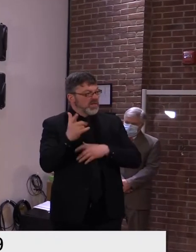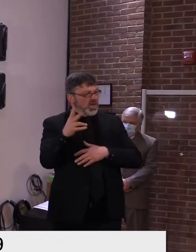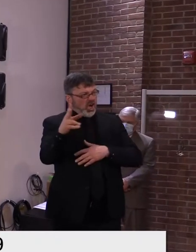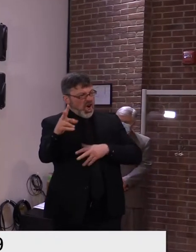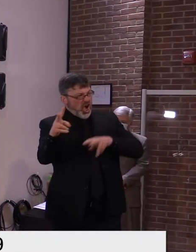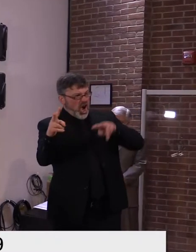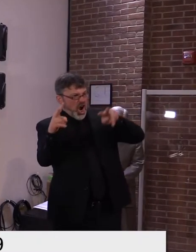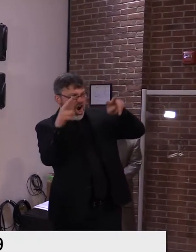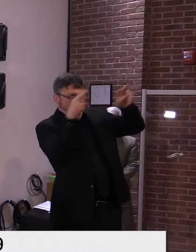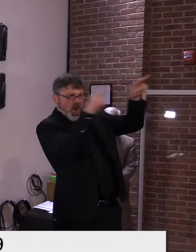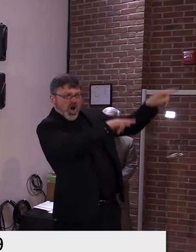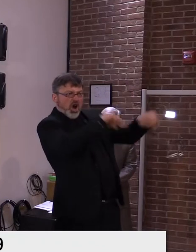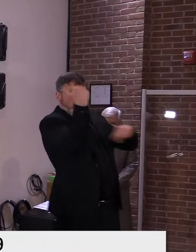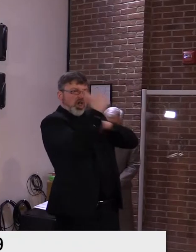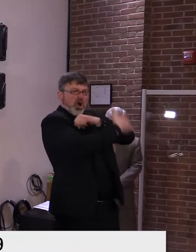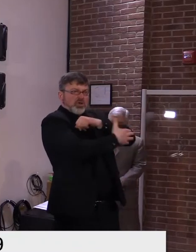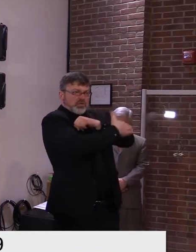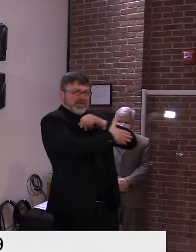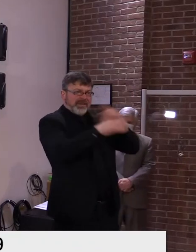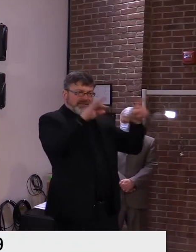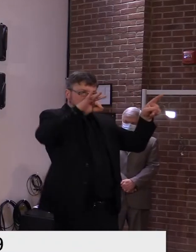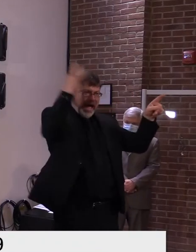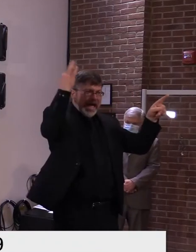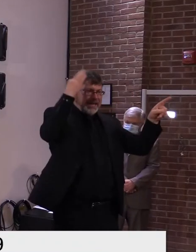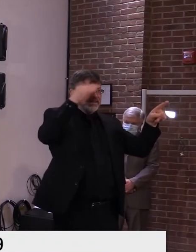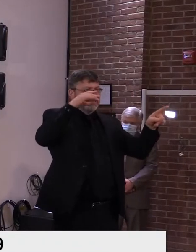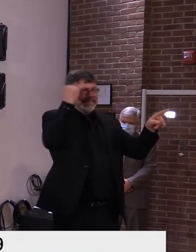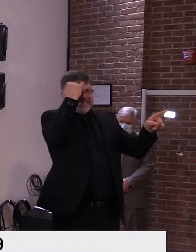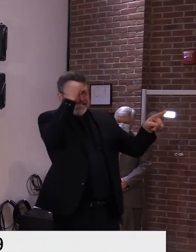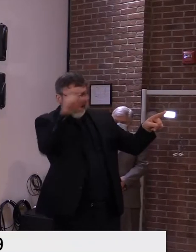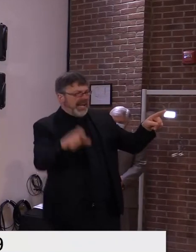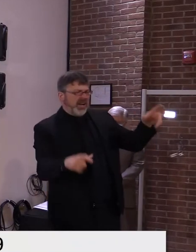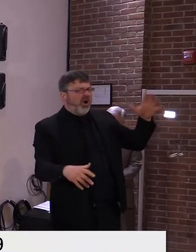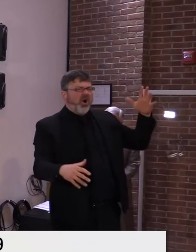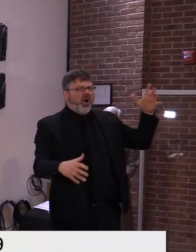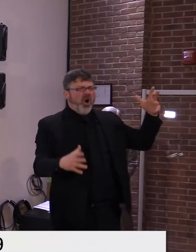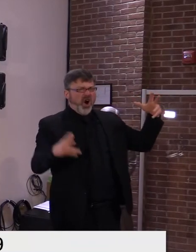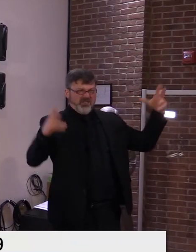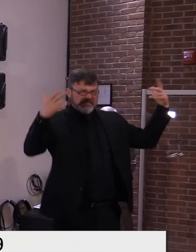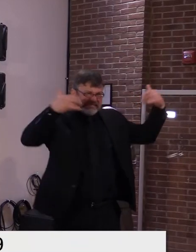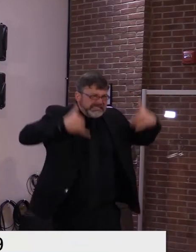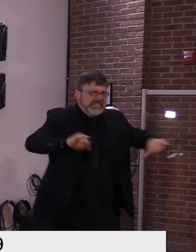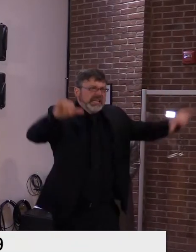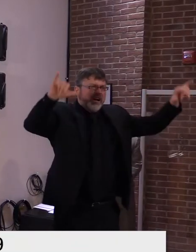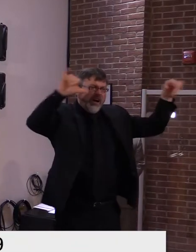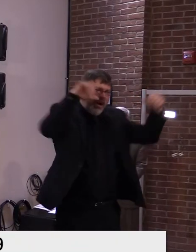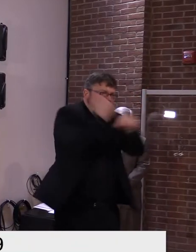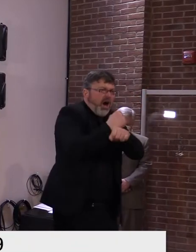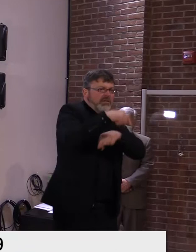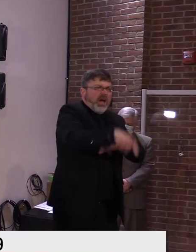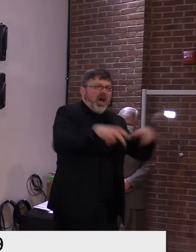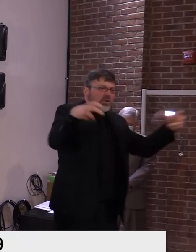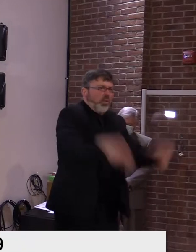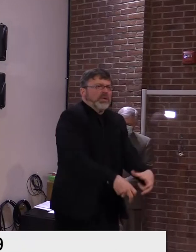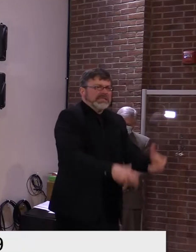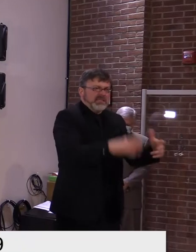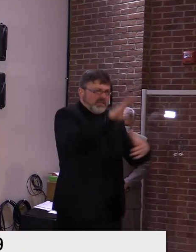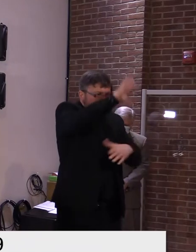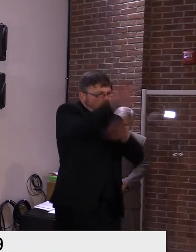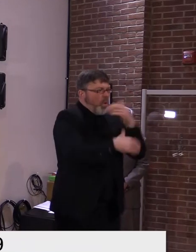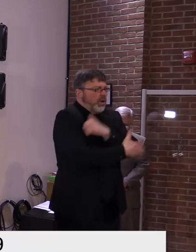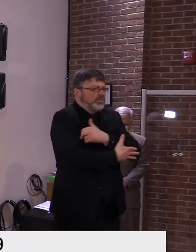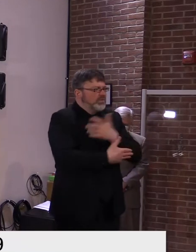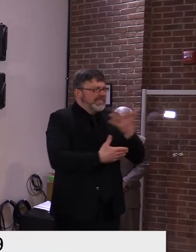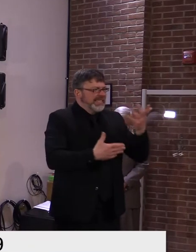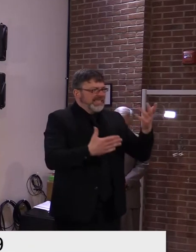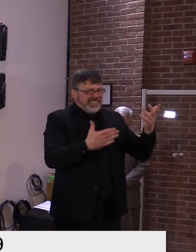The world is not safe right now with regard to the virus. It's shown its ability to keep resurging. And